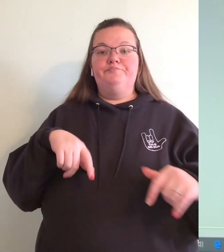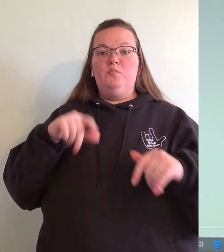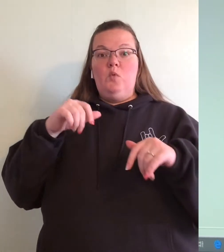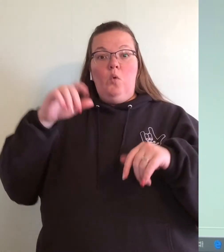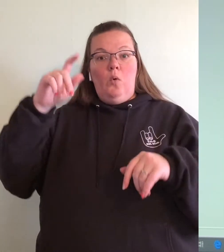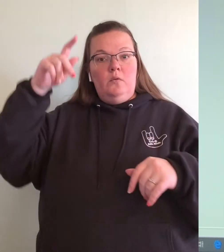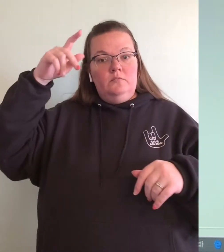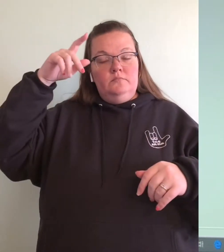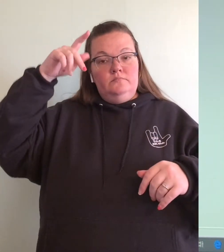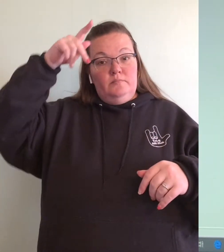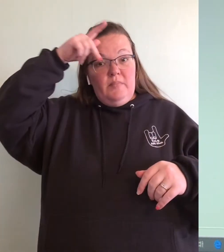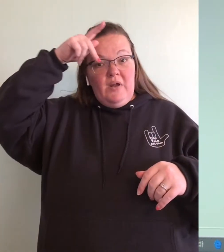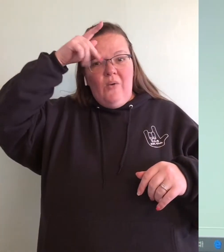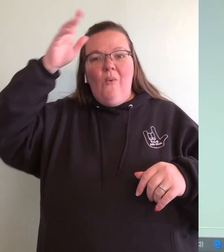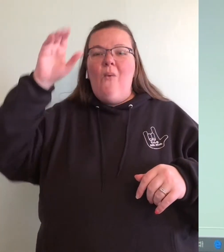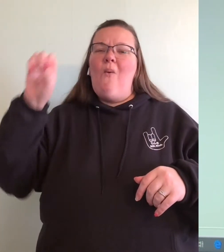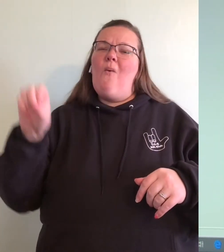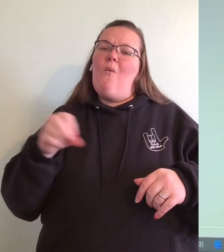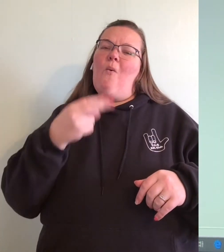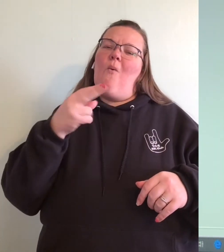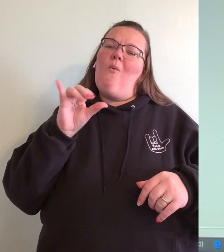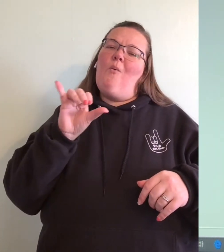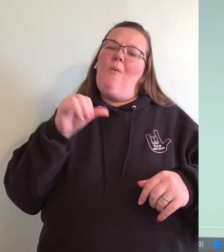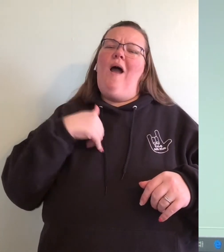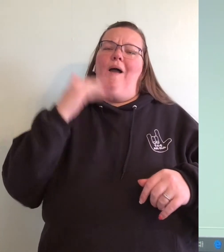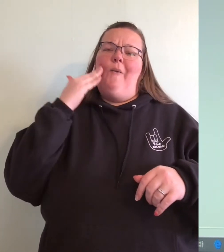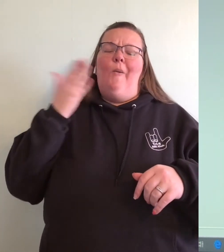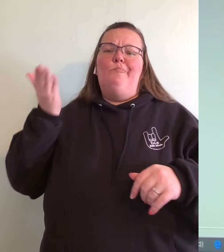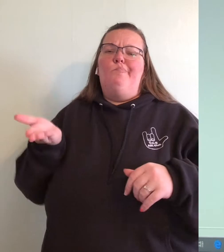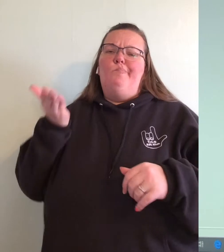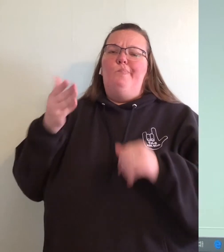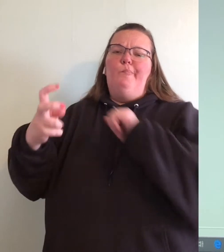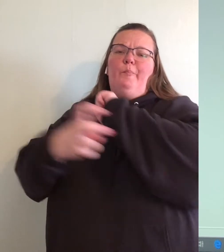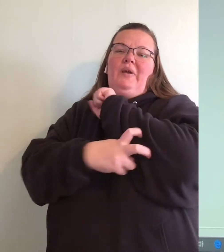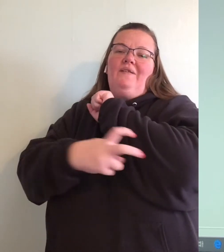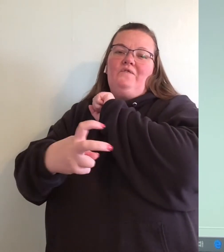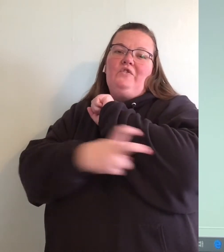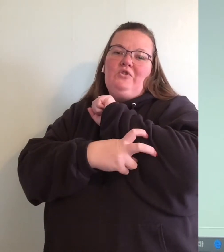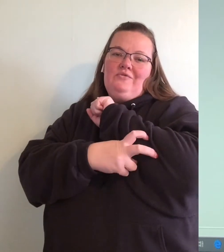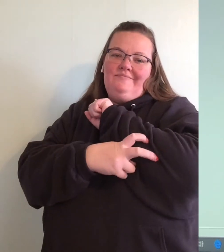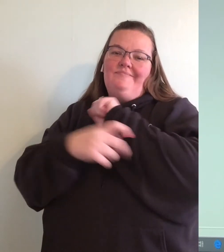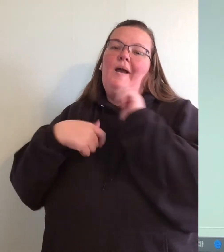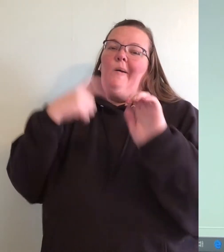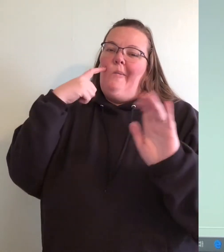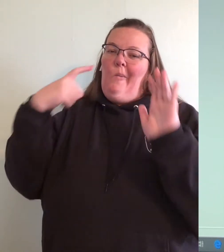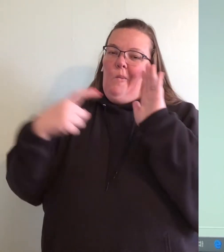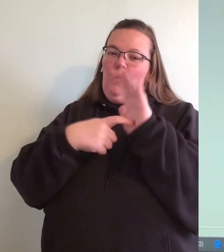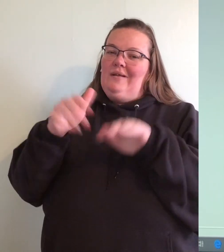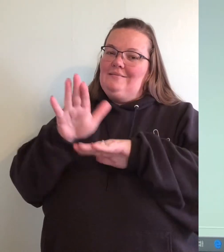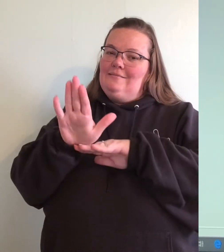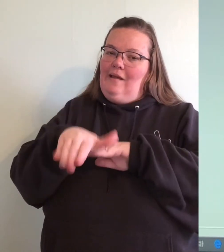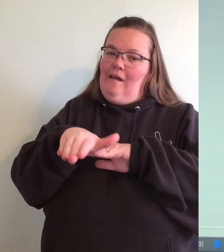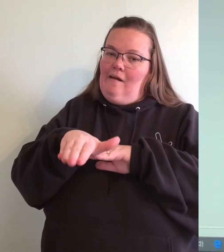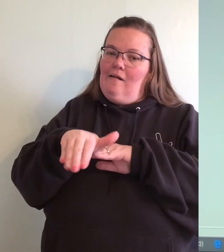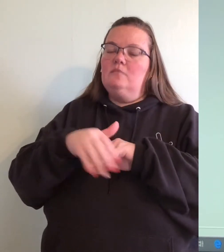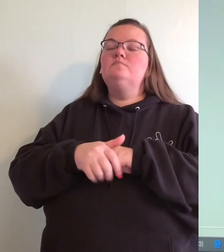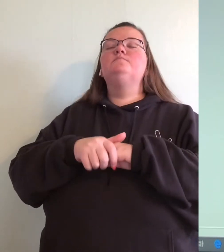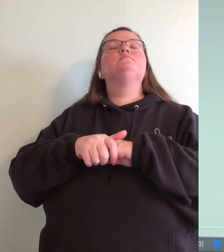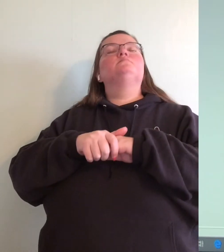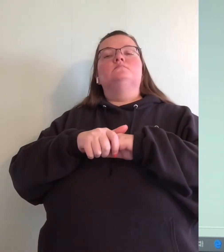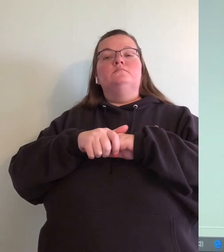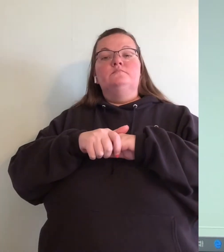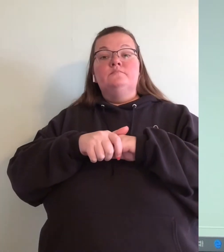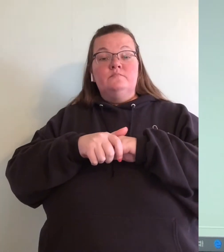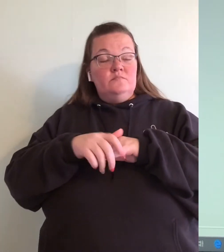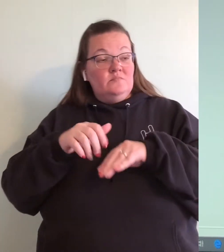is," said Peter. "It's a beaver. I saw the tail." "It wants us to go to it," said Susan, "and it is warning us not